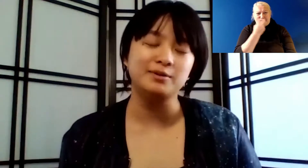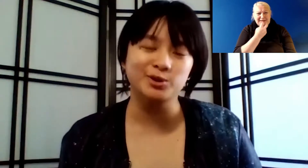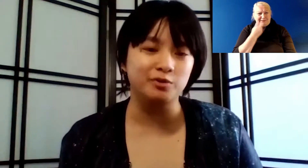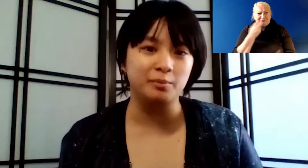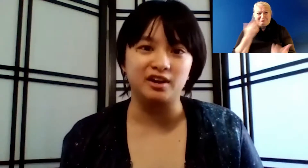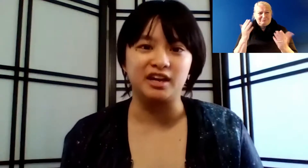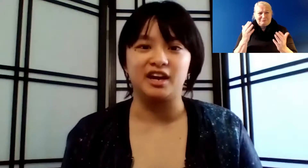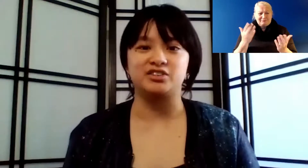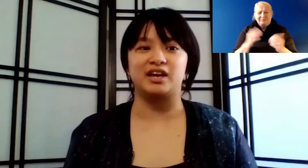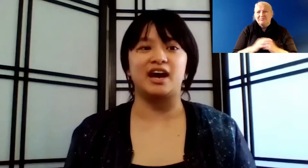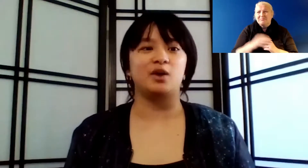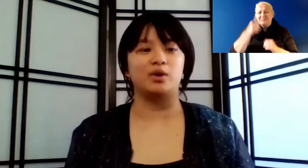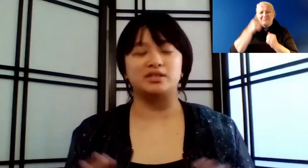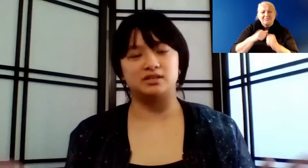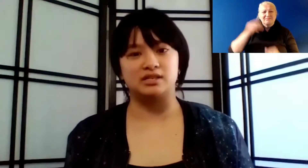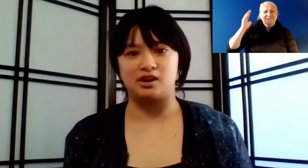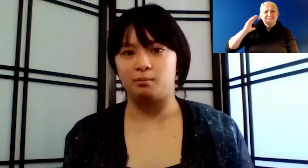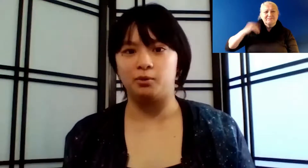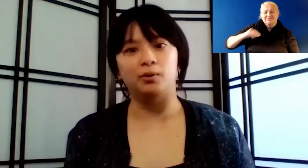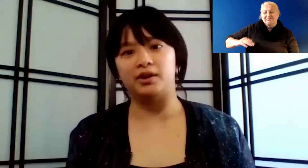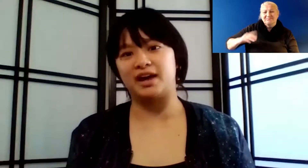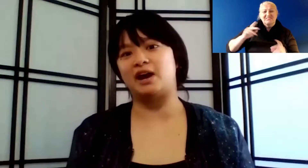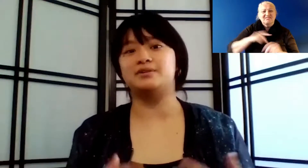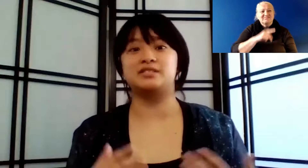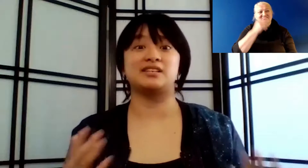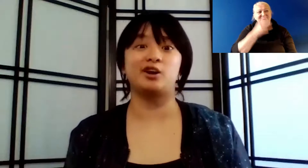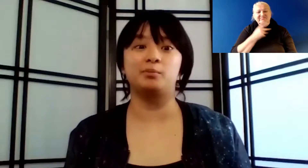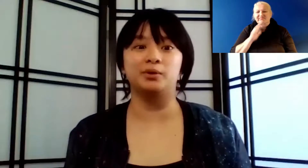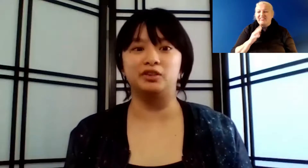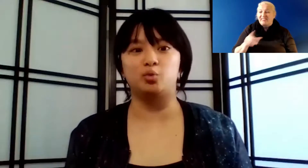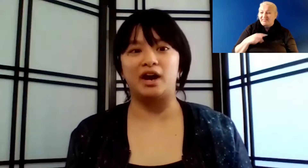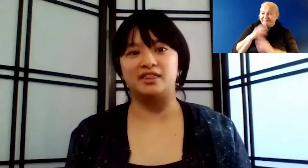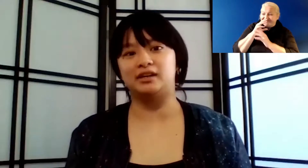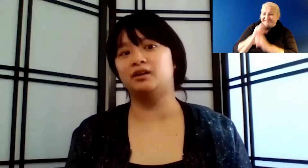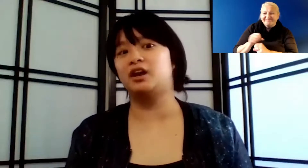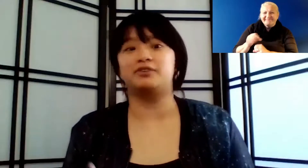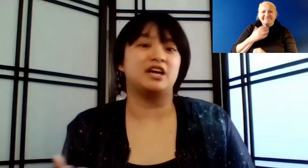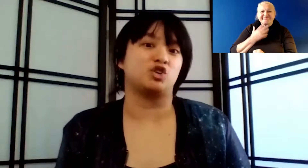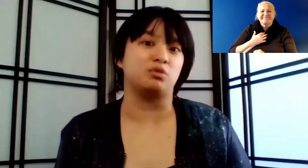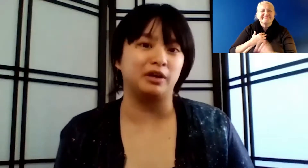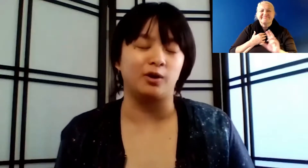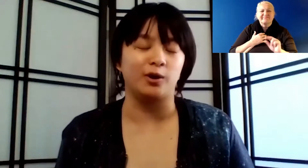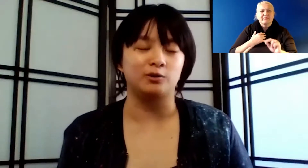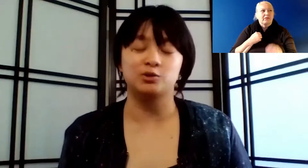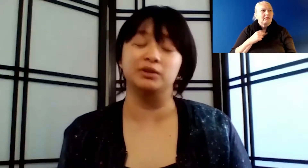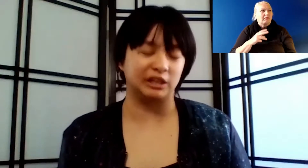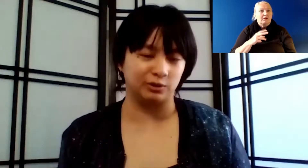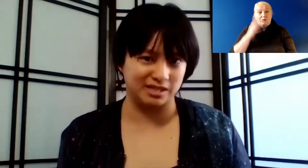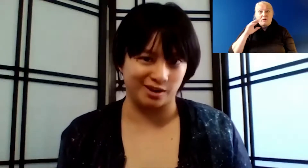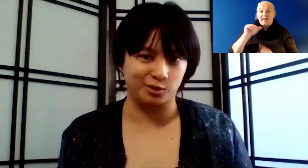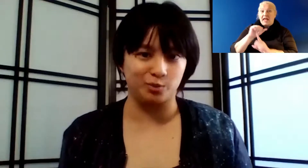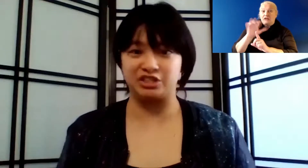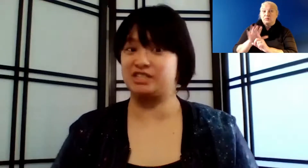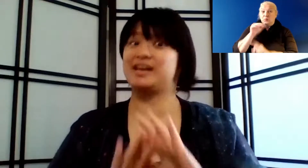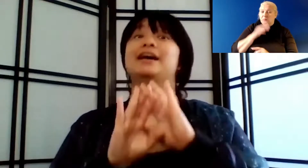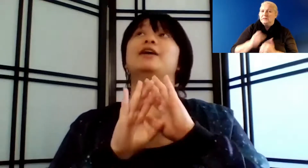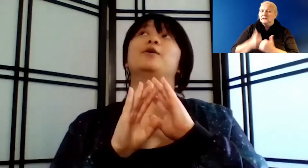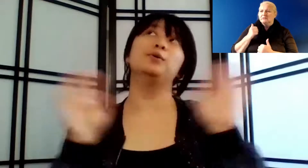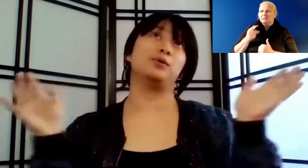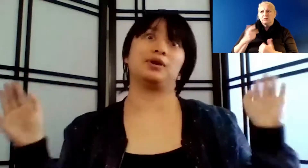told from a young age that I wasn't desirable, or that I was desirable in the way that a lot of Asian women are told that they're desirable, which is a